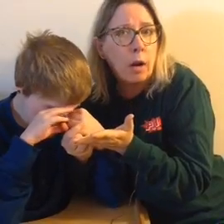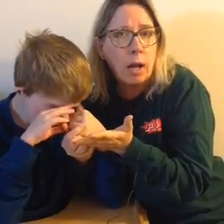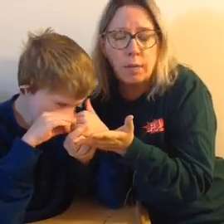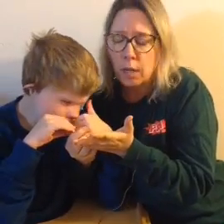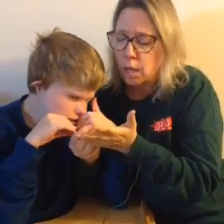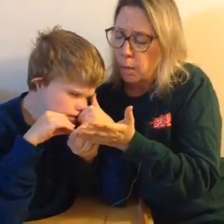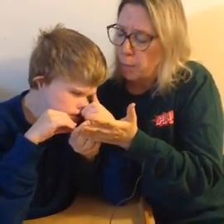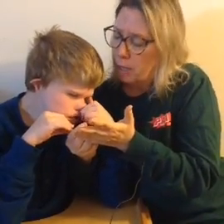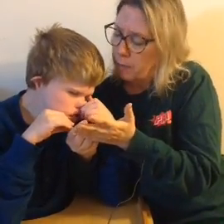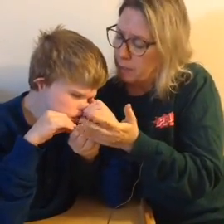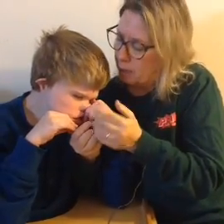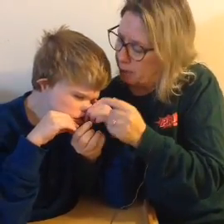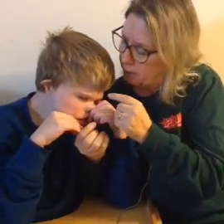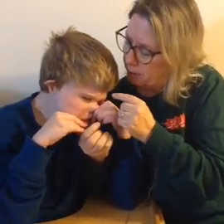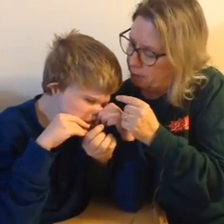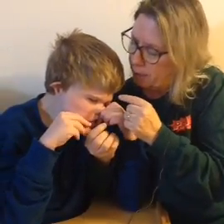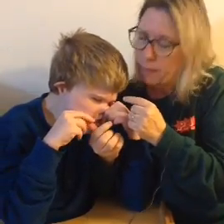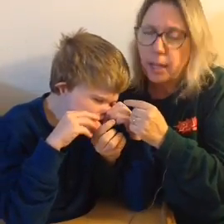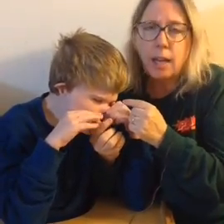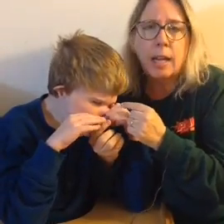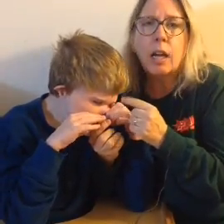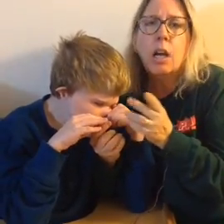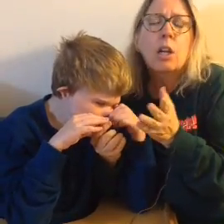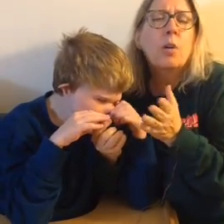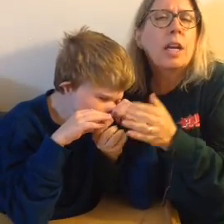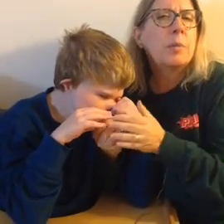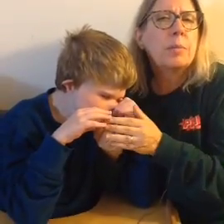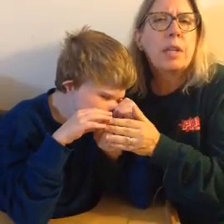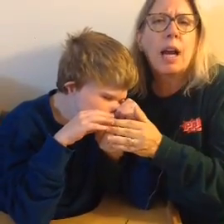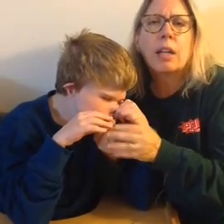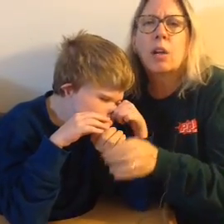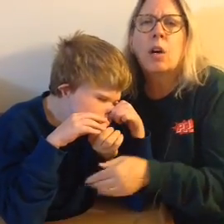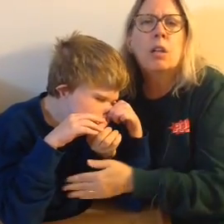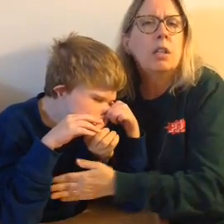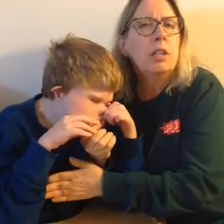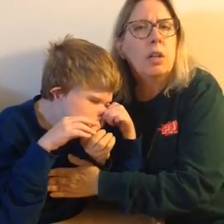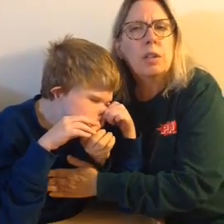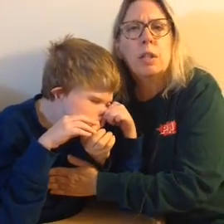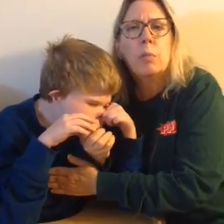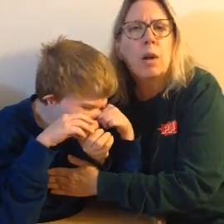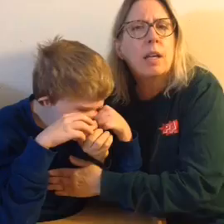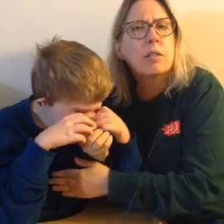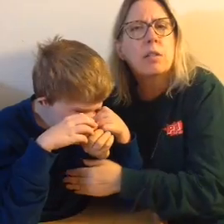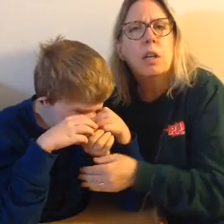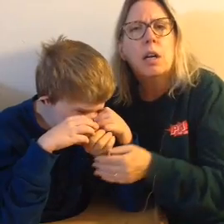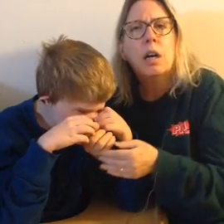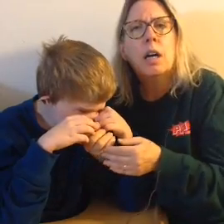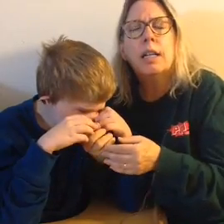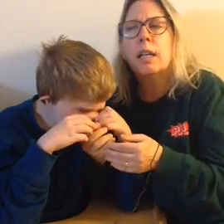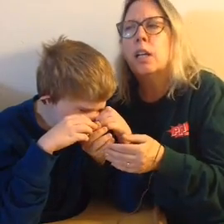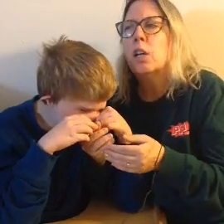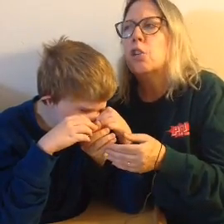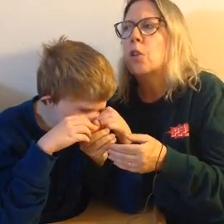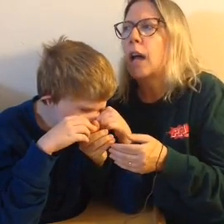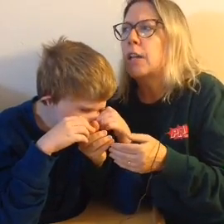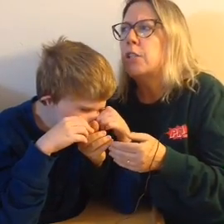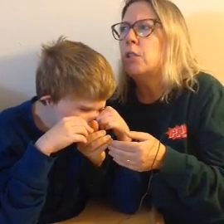of. But if he signs that he's having a headache, go get him some Tylenol, you know, and let him rest. Again, try to